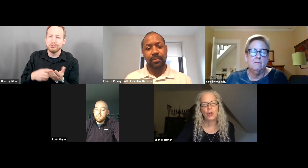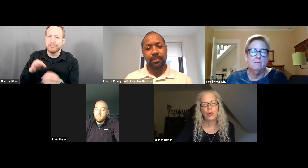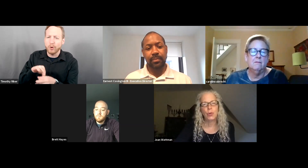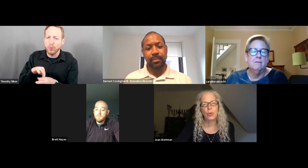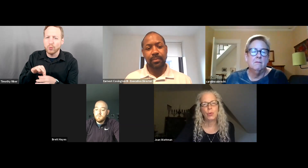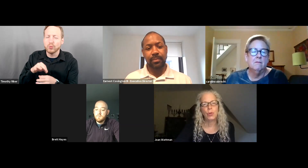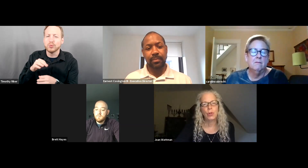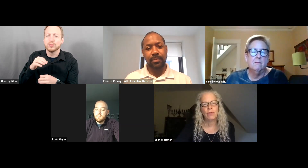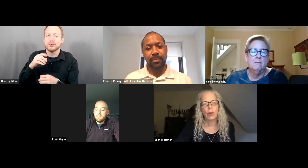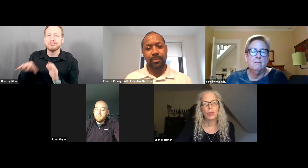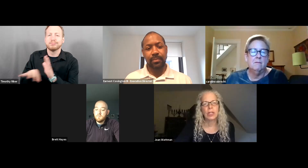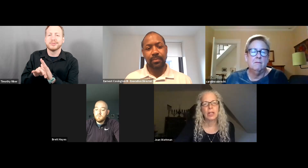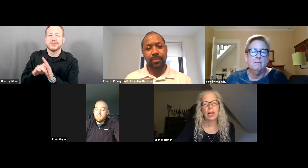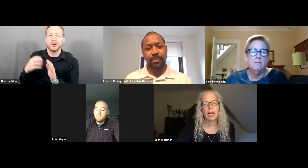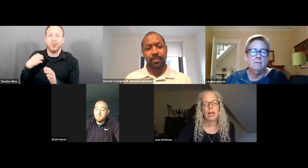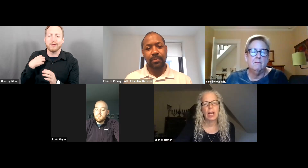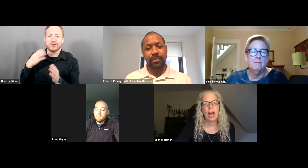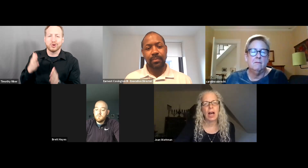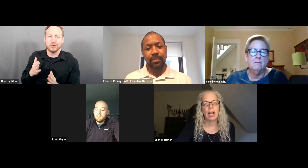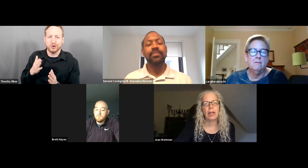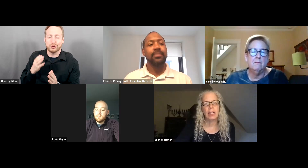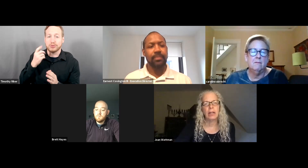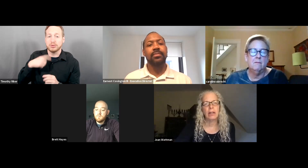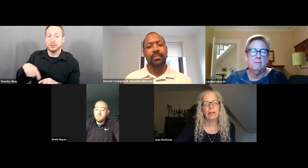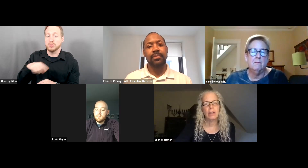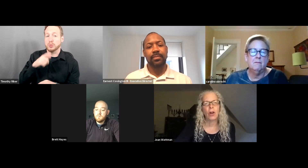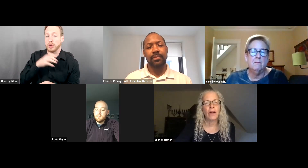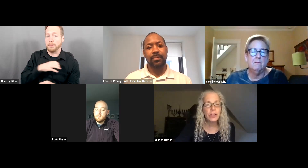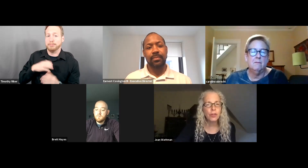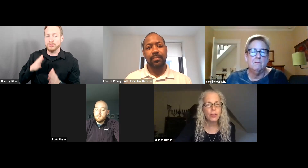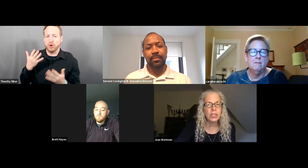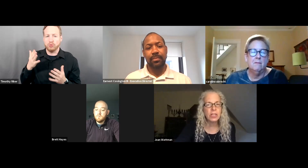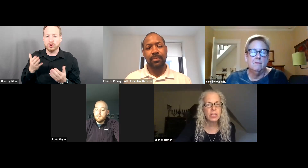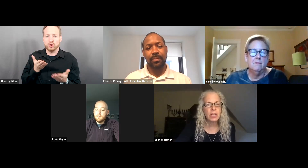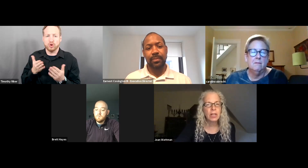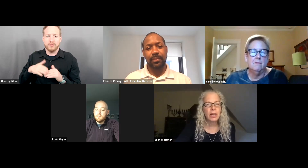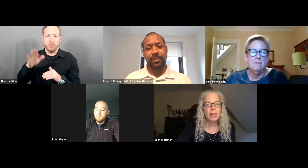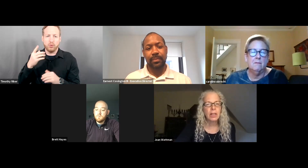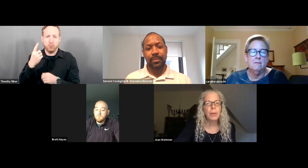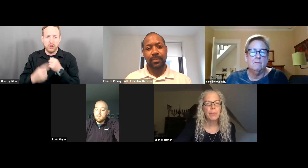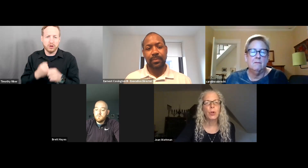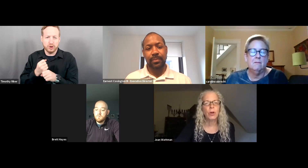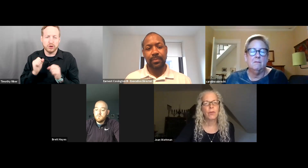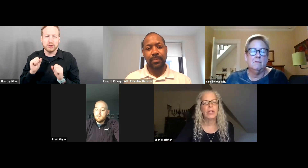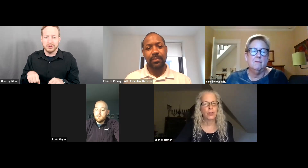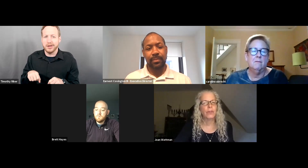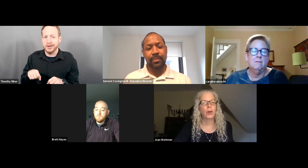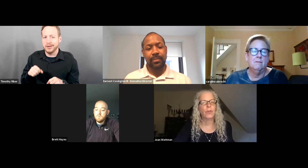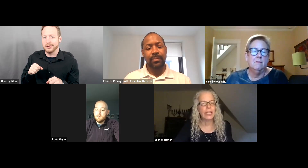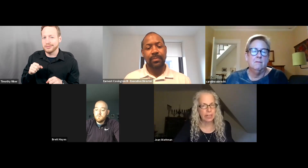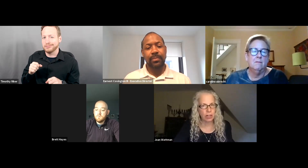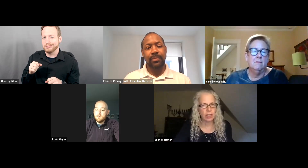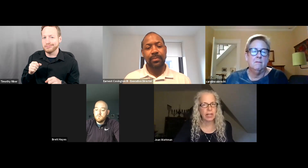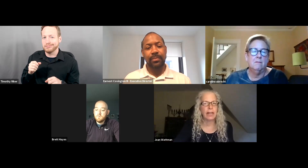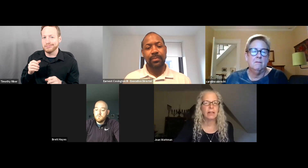need to vote on officers. The people who have already served over